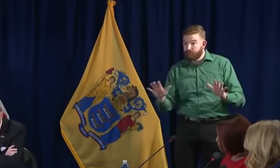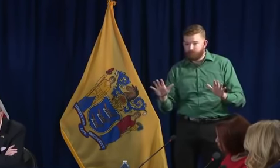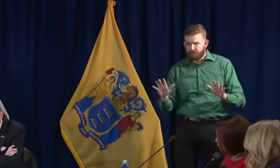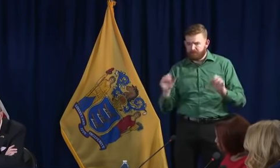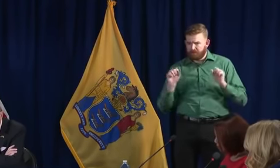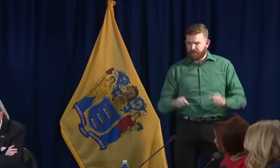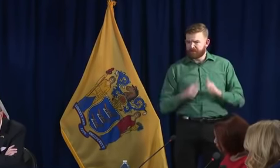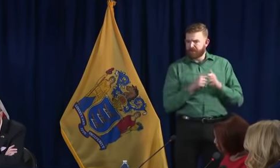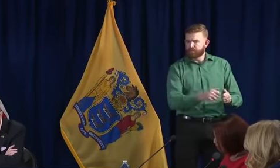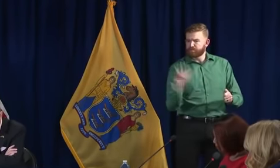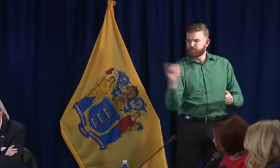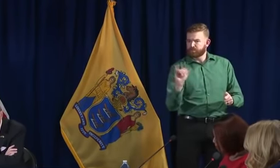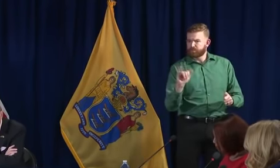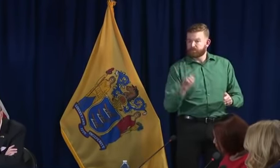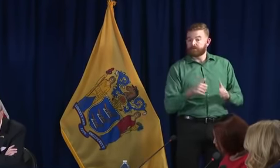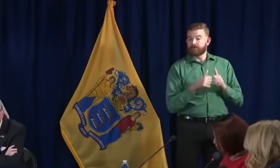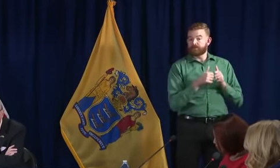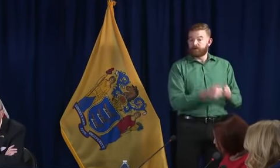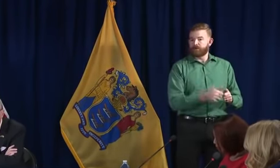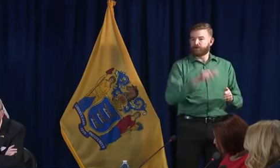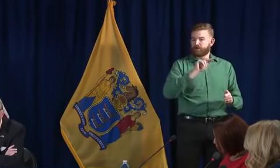to 898-211,